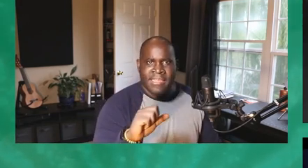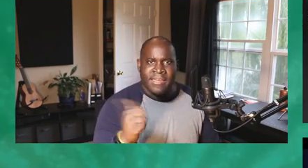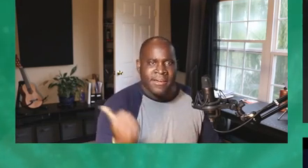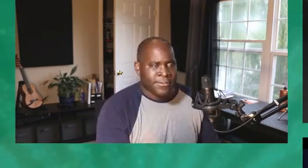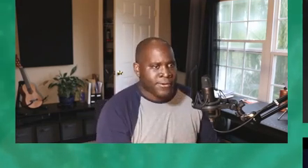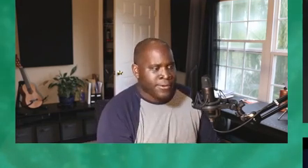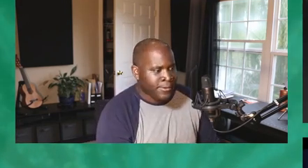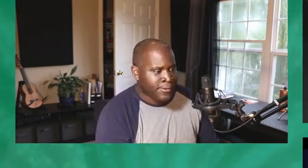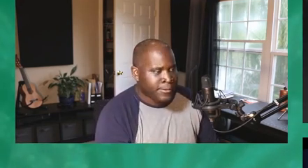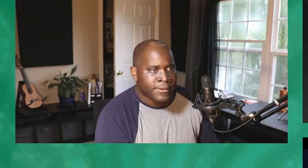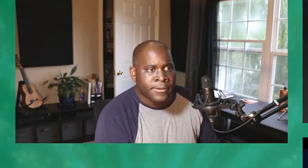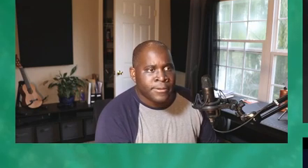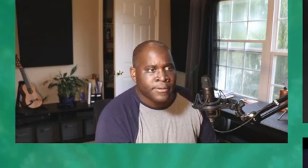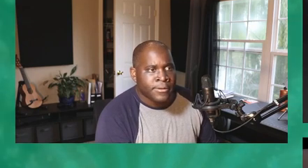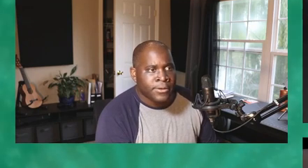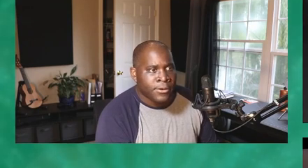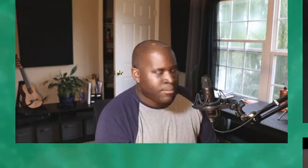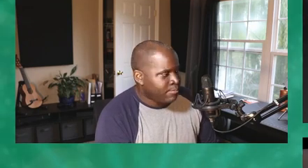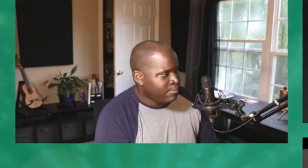See other.